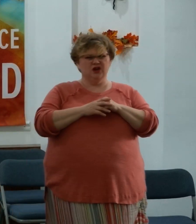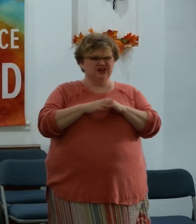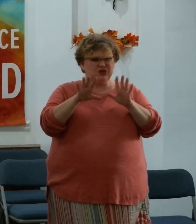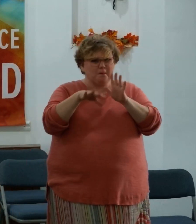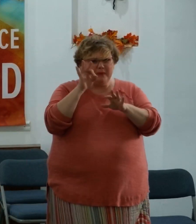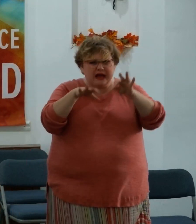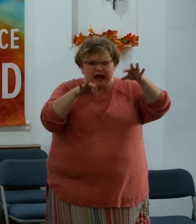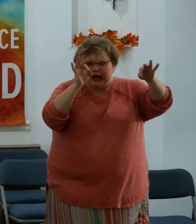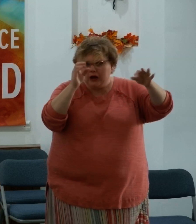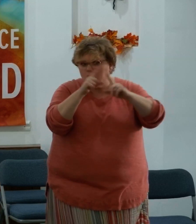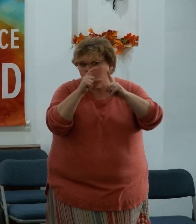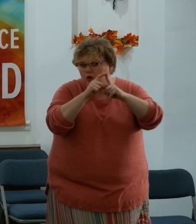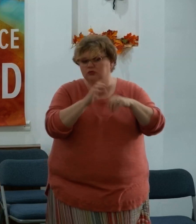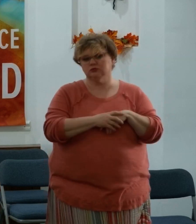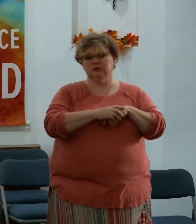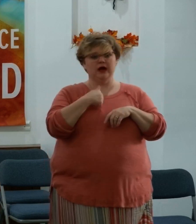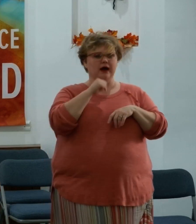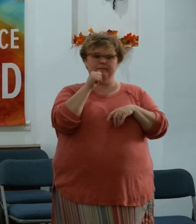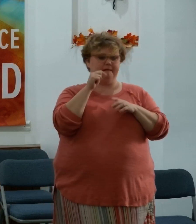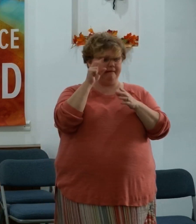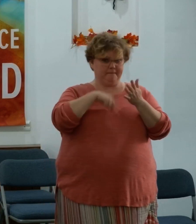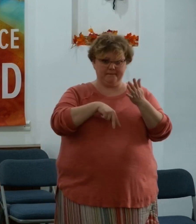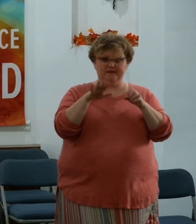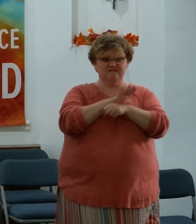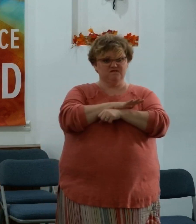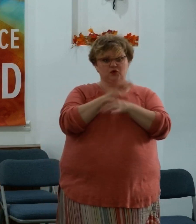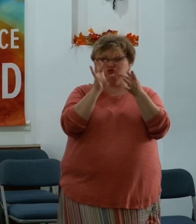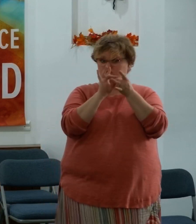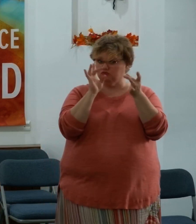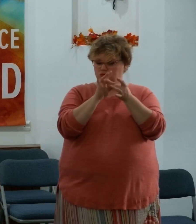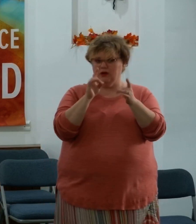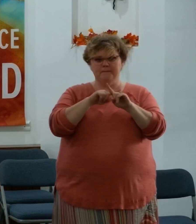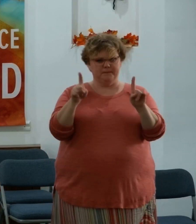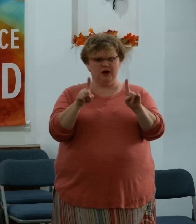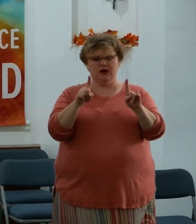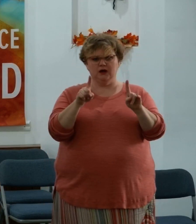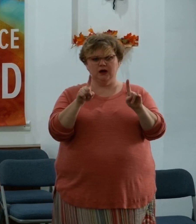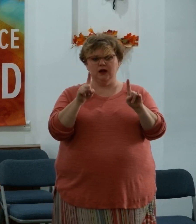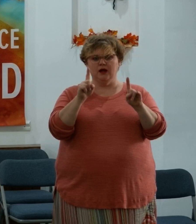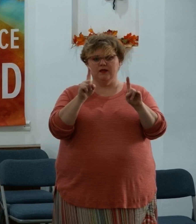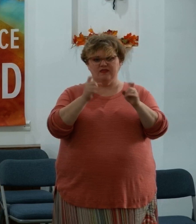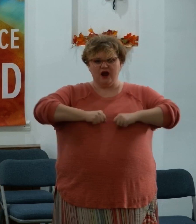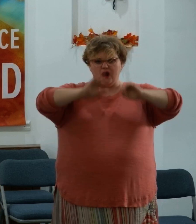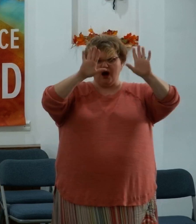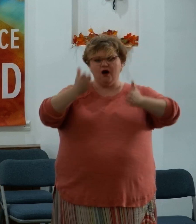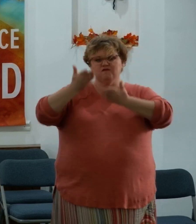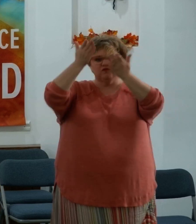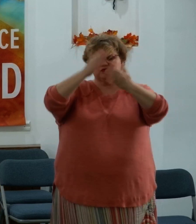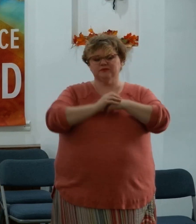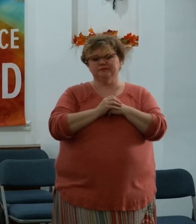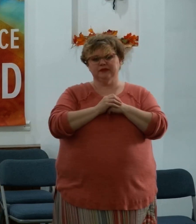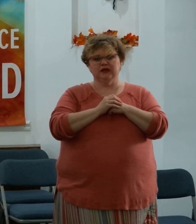words? I'm not going to read the whole text to you, but that offering is listed in verse 23 twice,